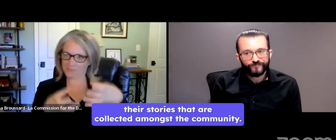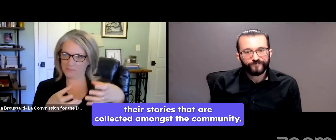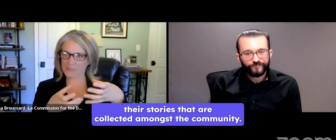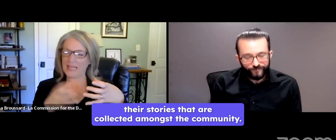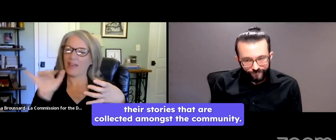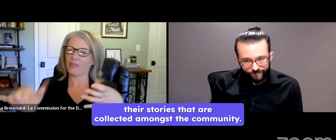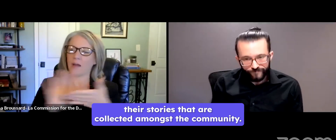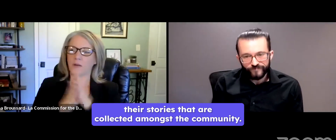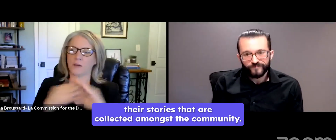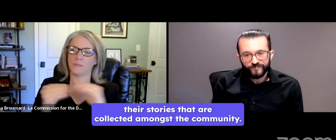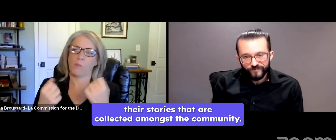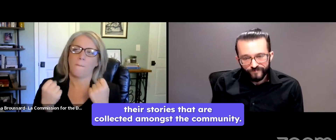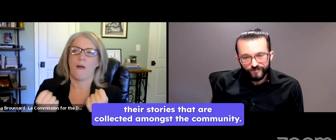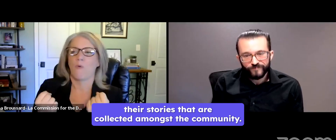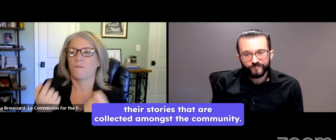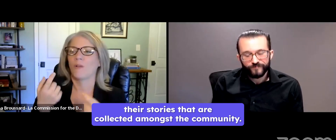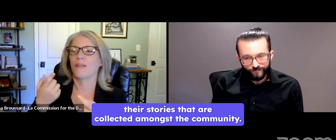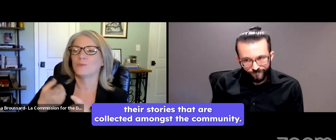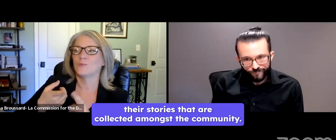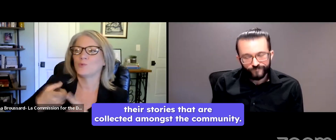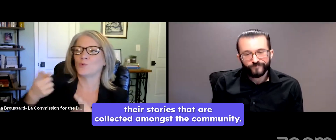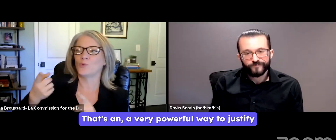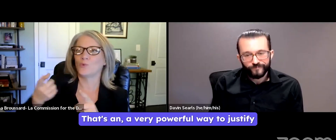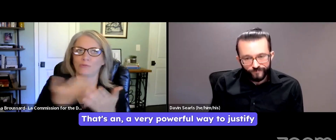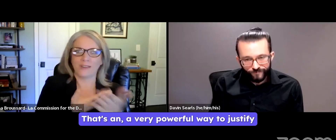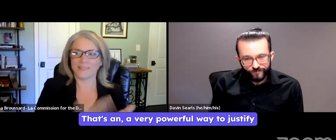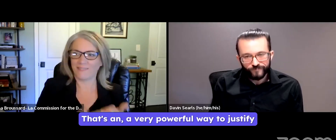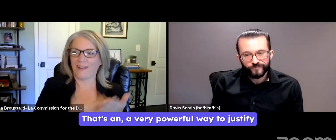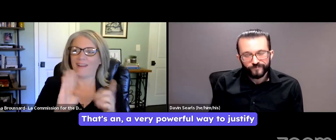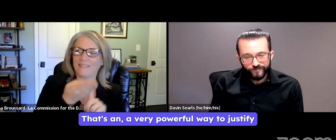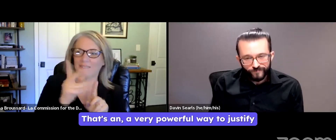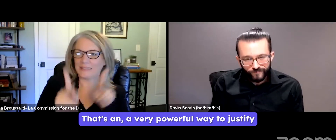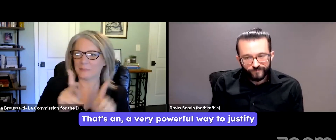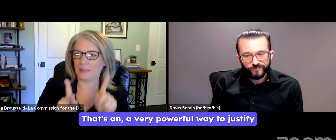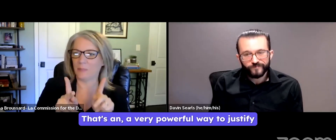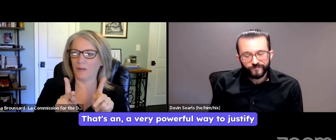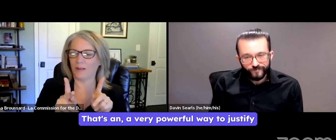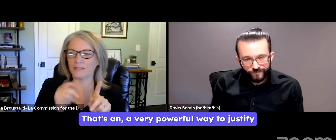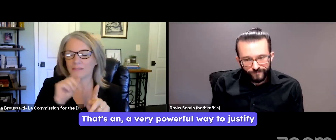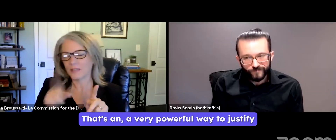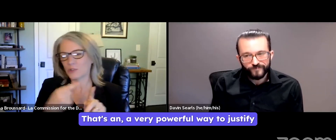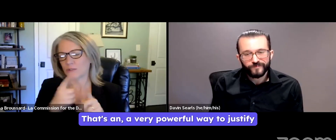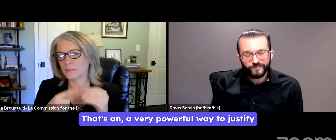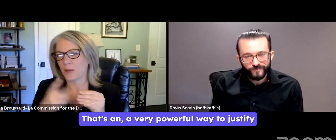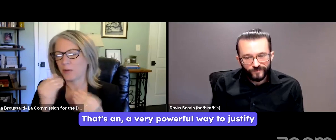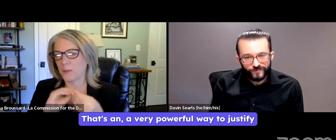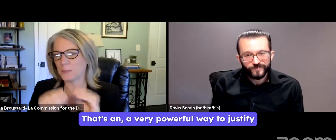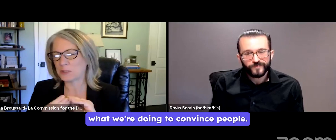that are collected amongst the community. That's a very powerful way to justify